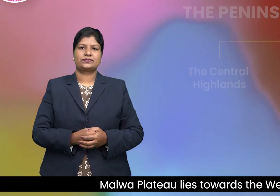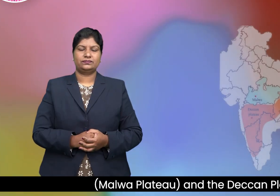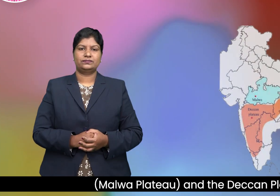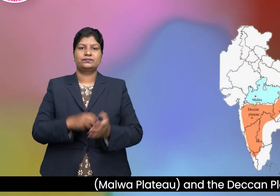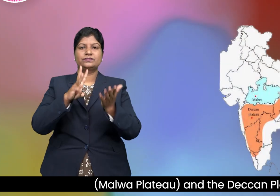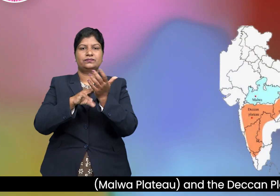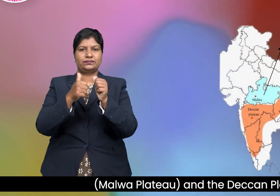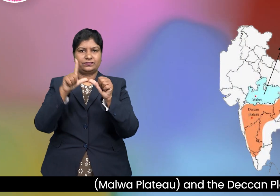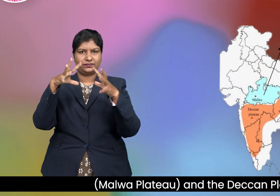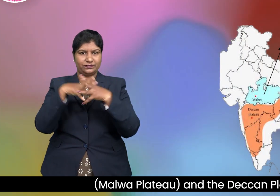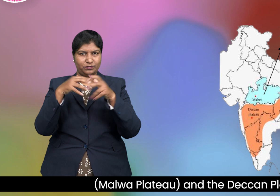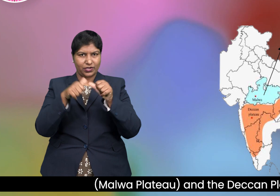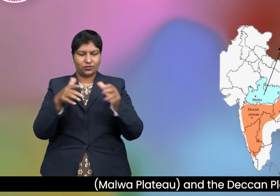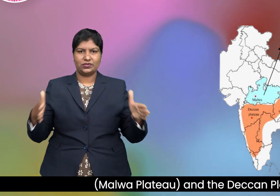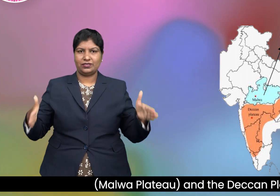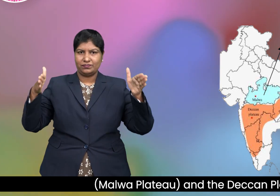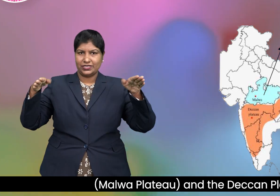Malwa Plateau